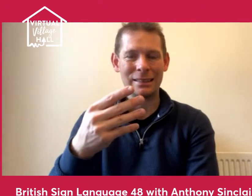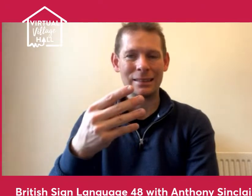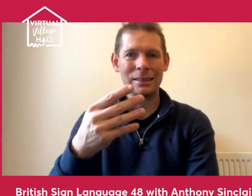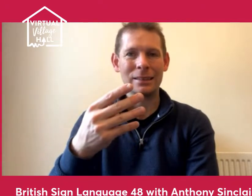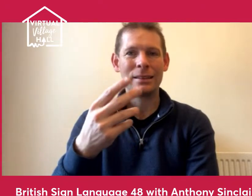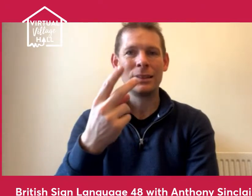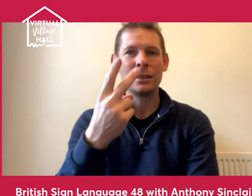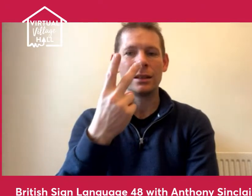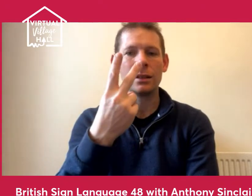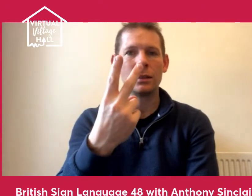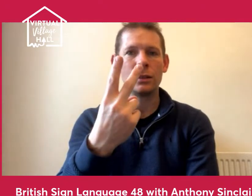19,